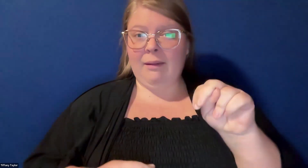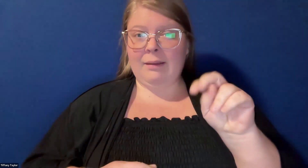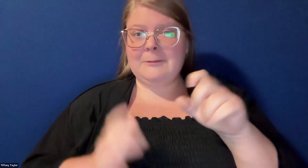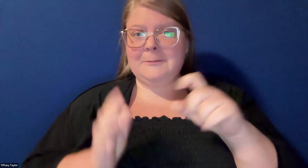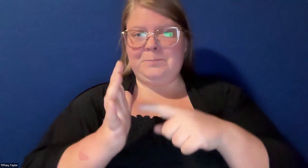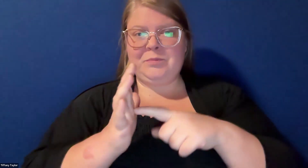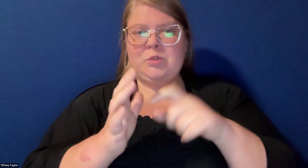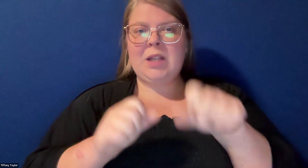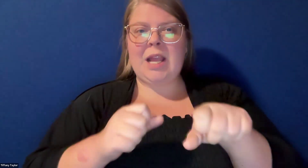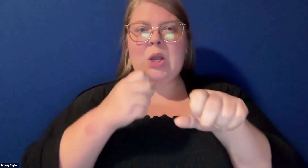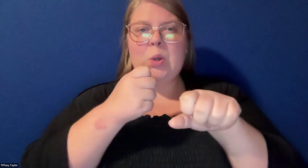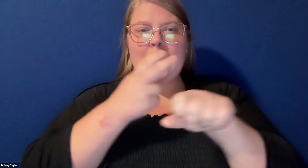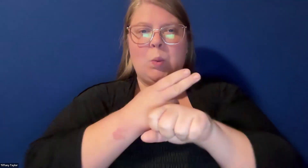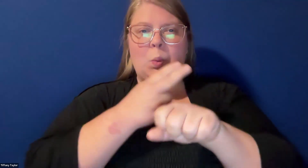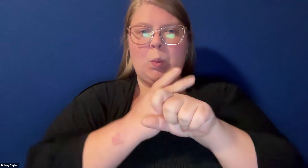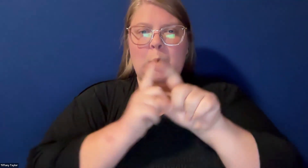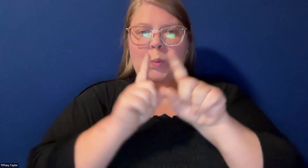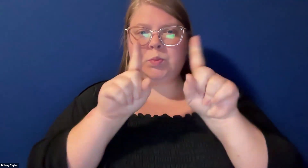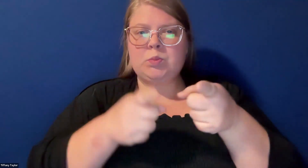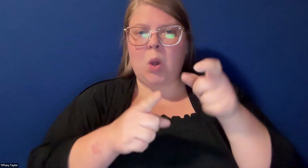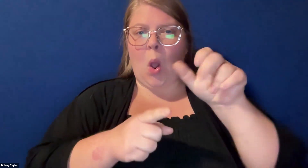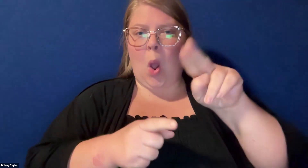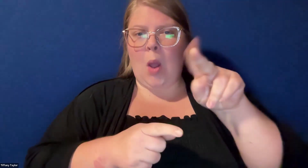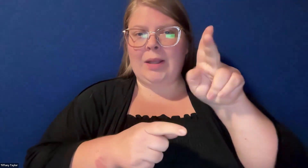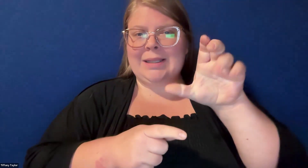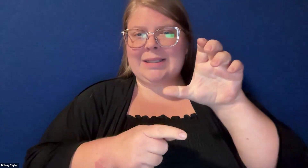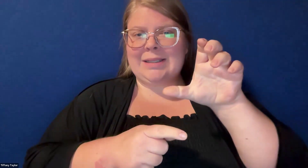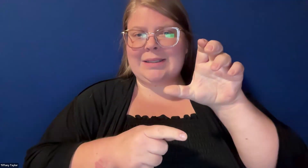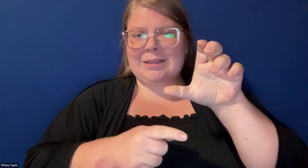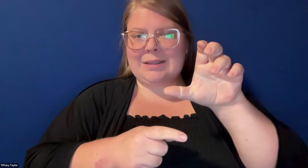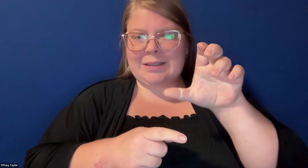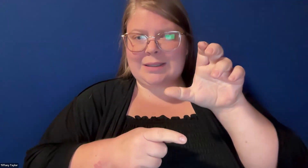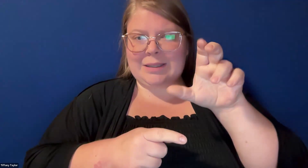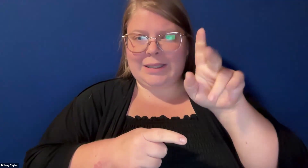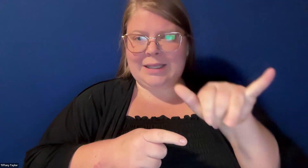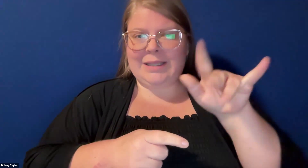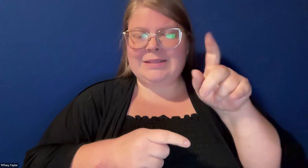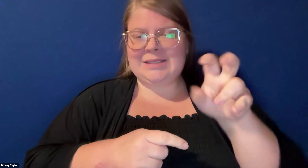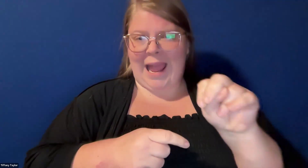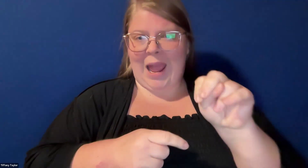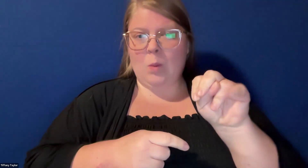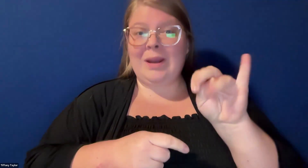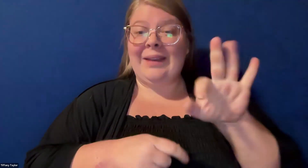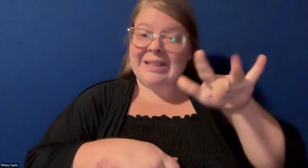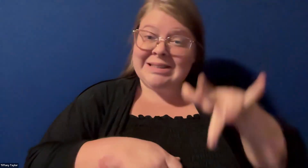when either it is enter, either it is space, you can write your function like this way.